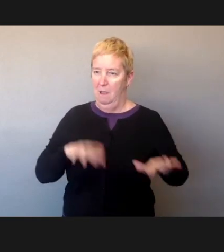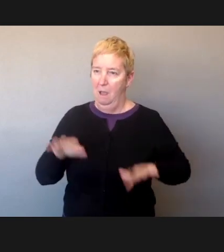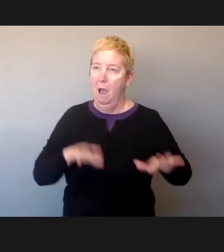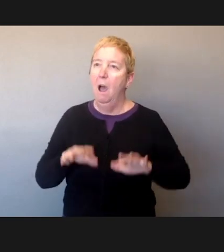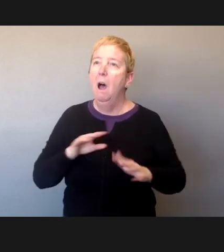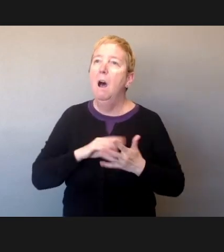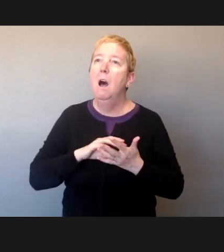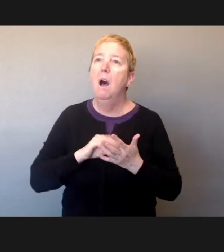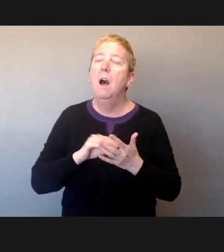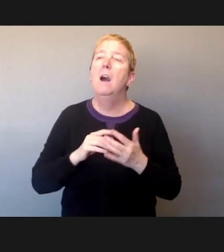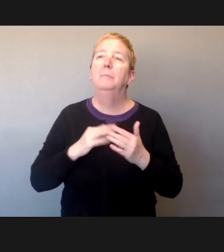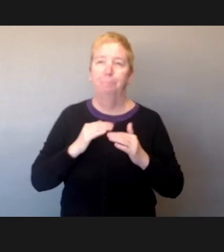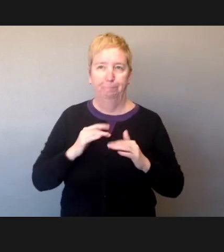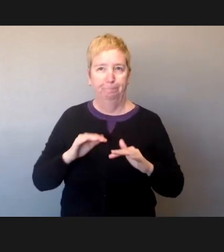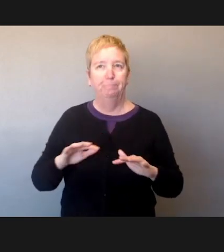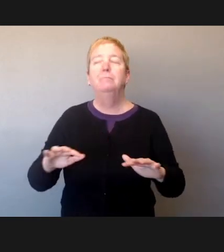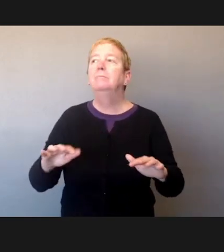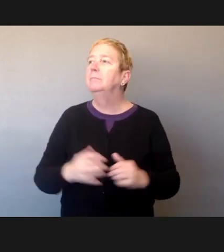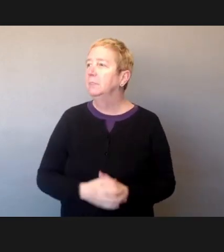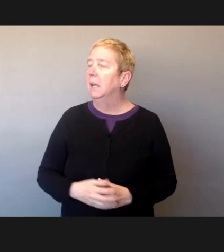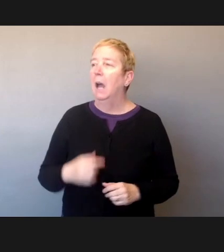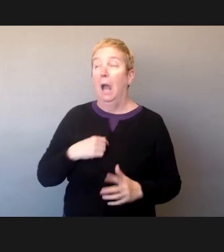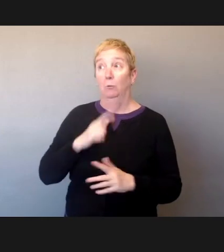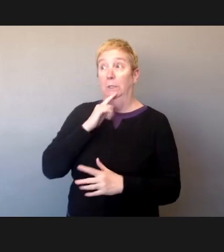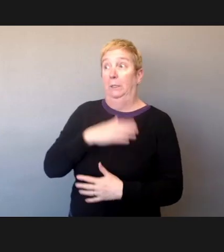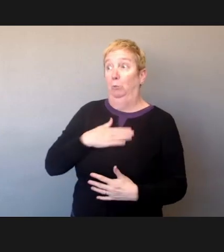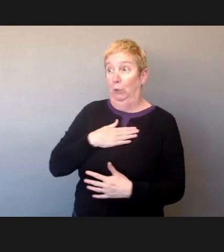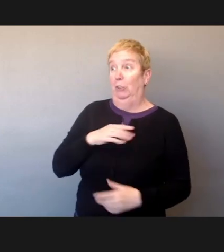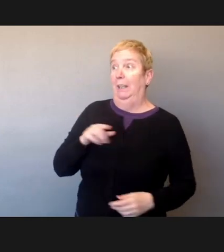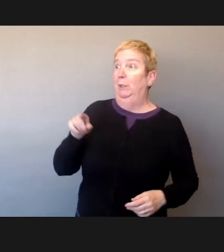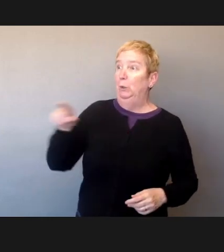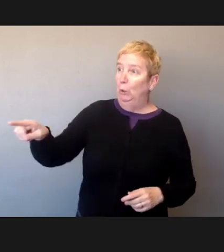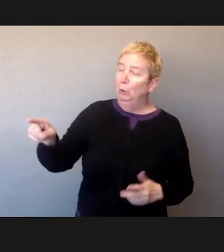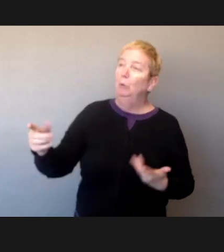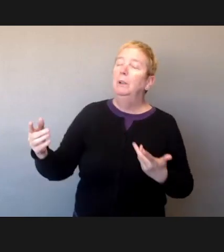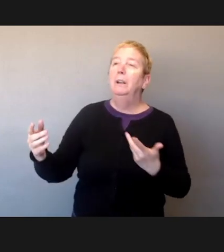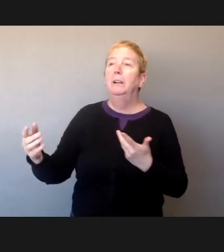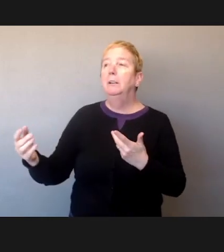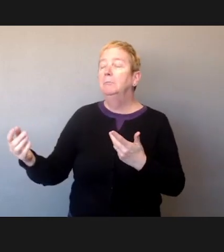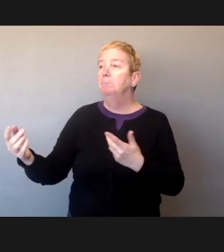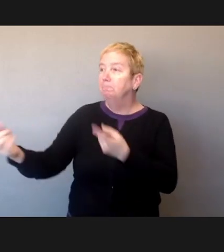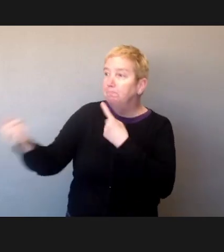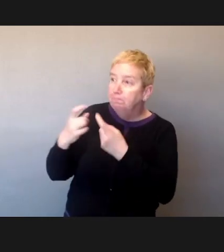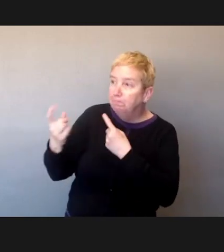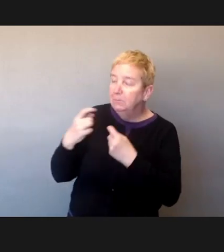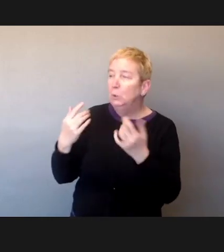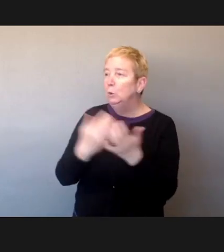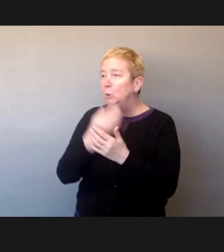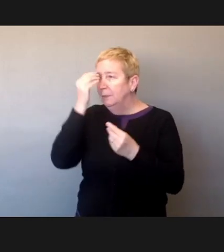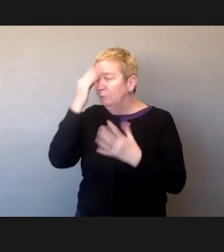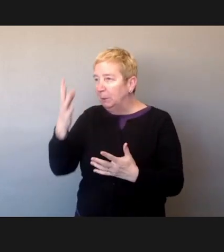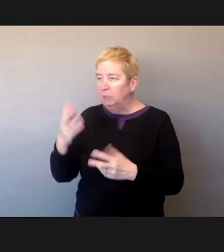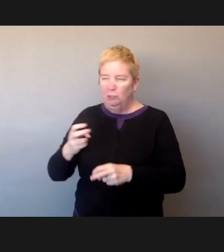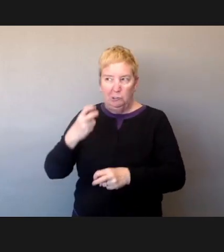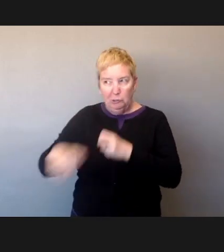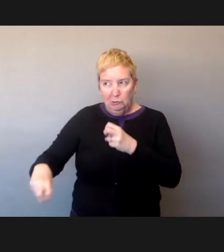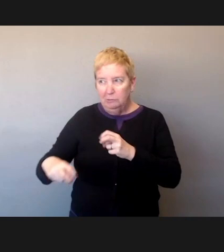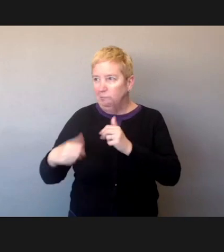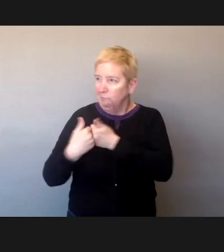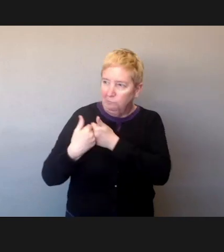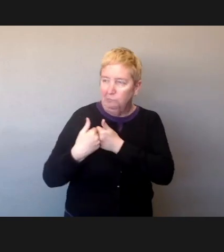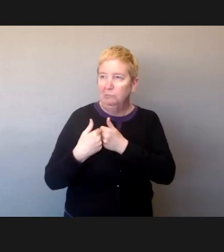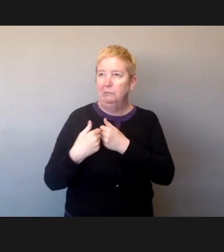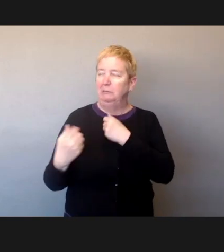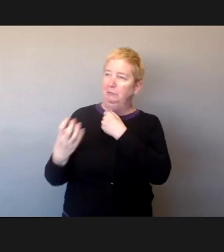just appreciate the way you all keep reading, keep bringing new information, keep asking hard questions, keep making us